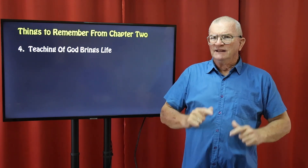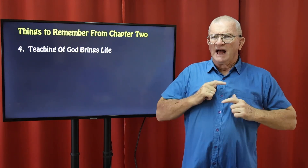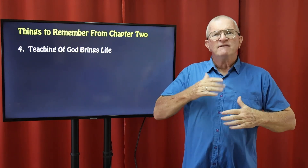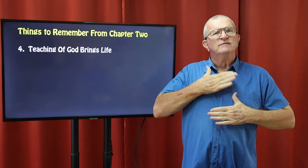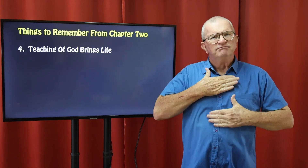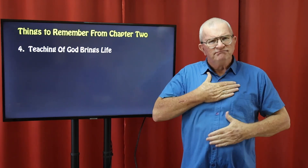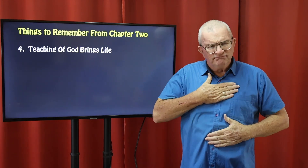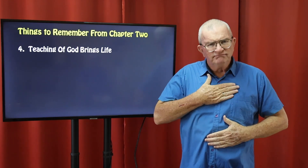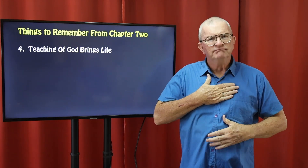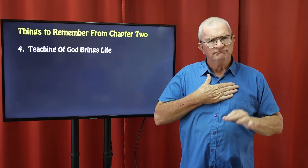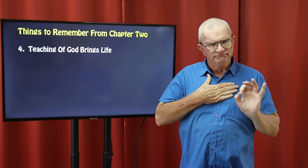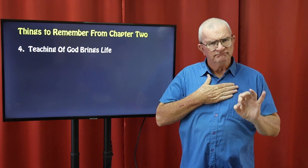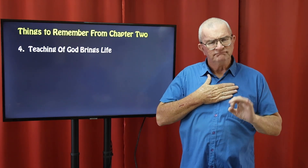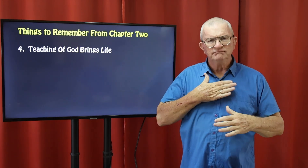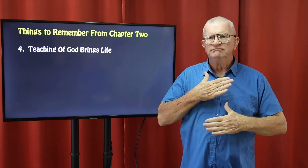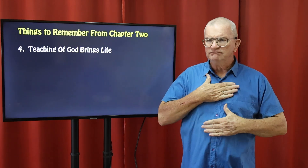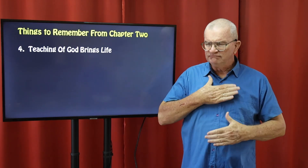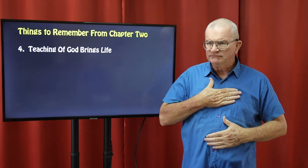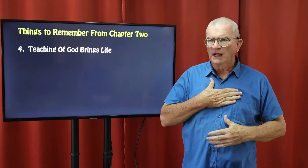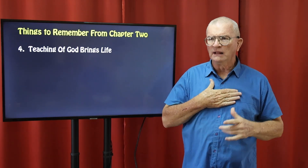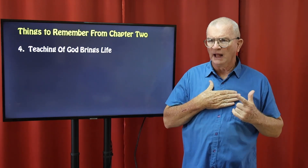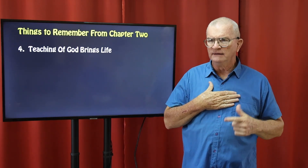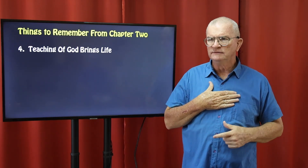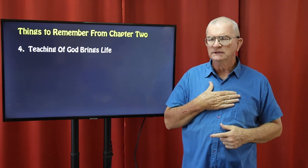We receive life in our body, true.